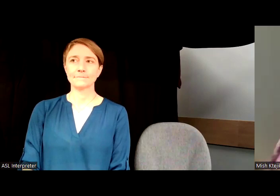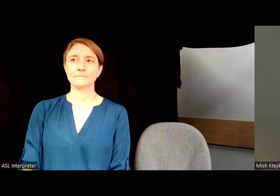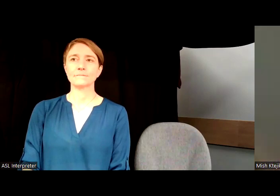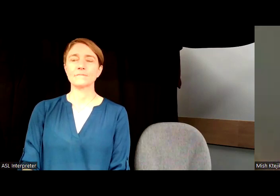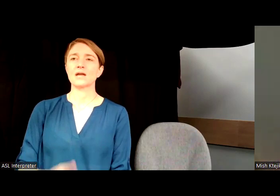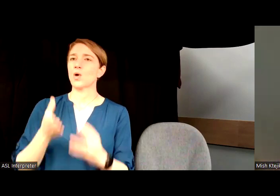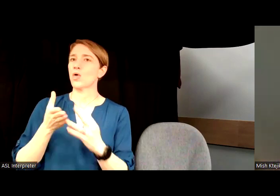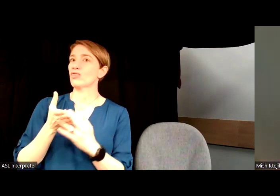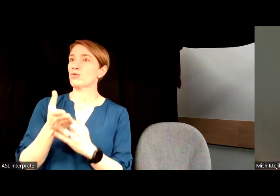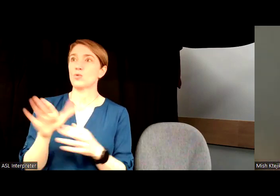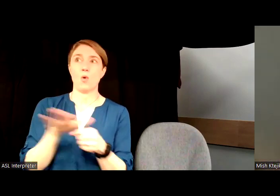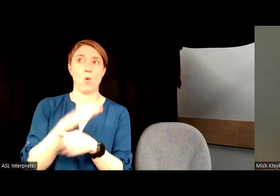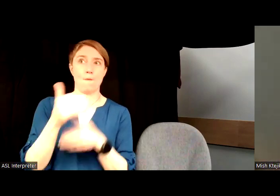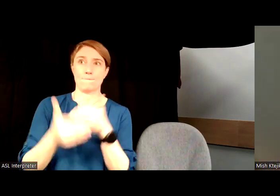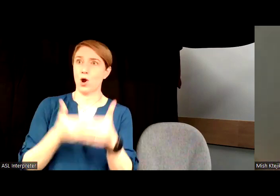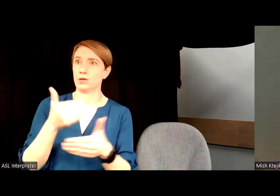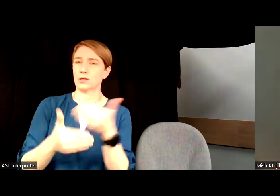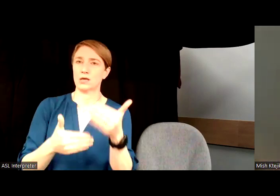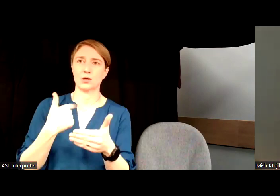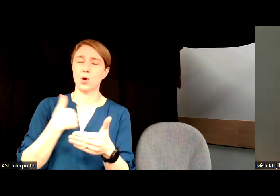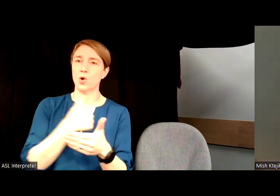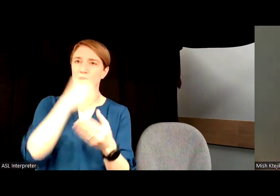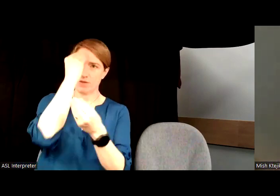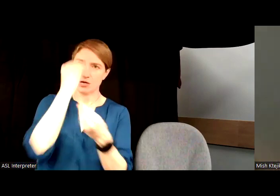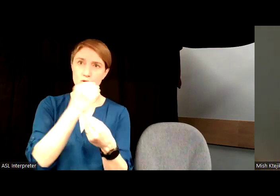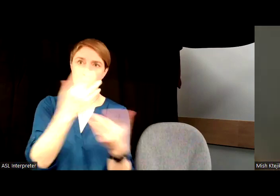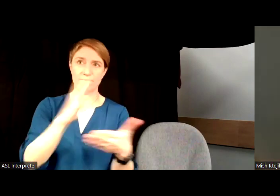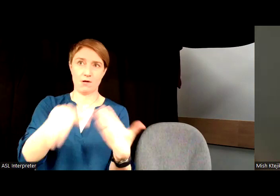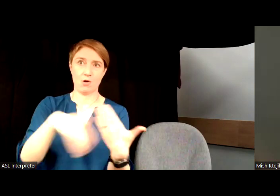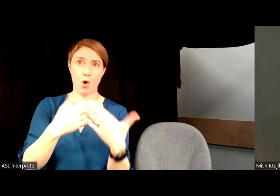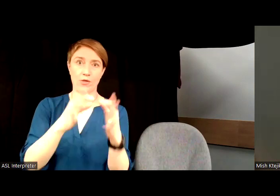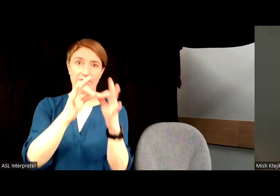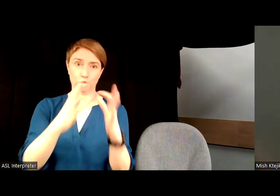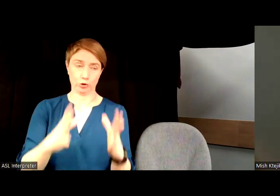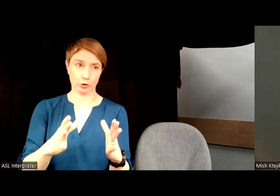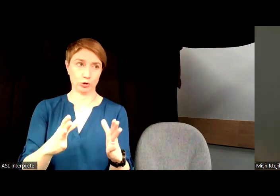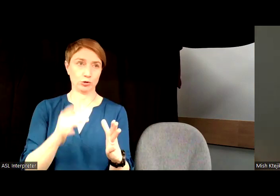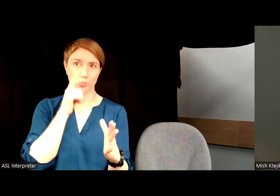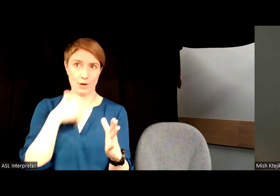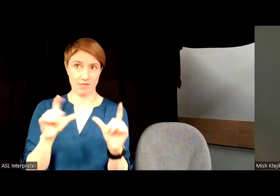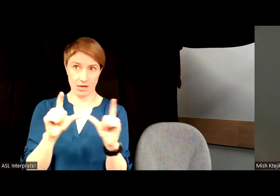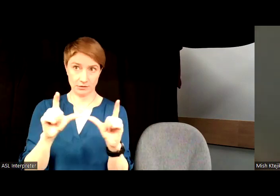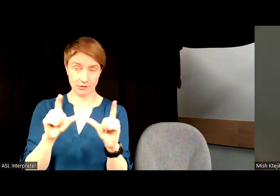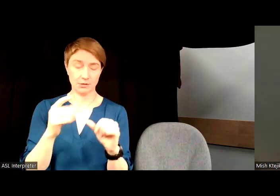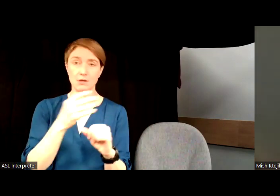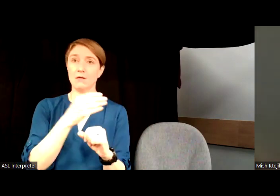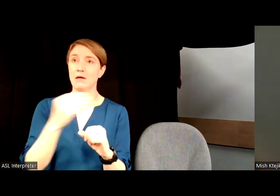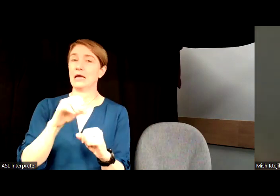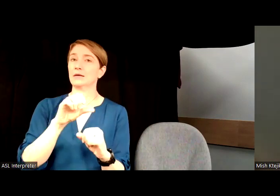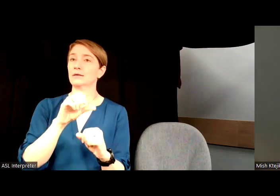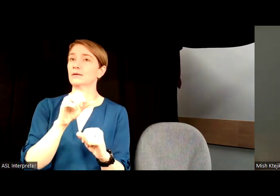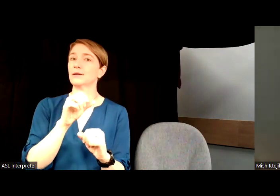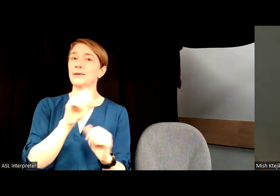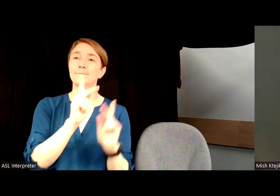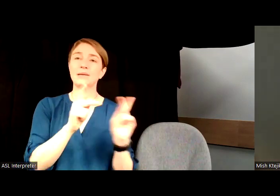through the whole process, we've been notifying all interpreters that have a license, and then anybody that is on